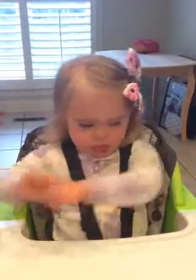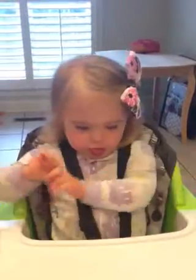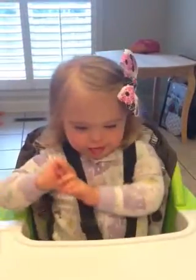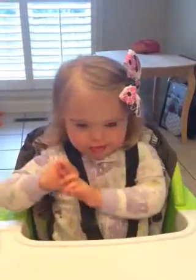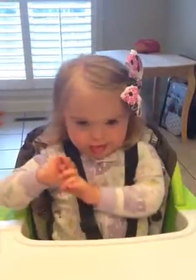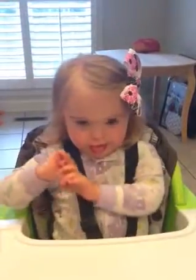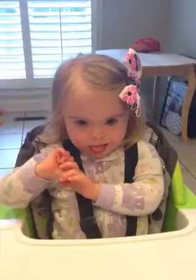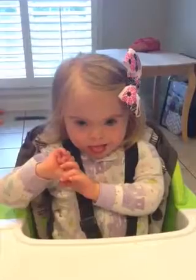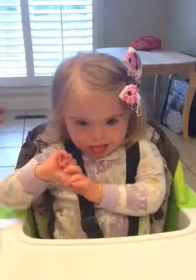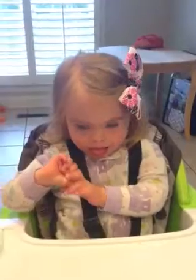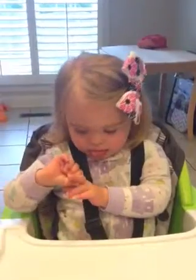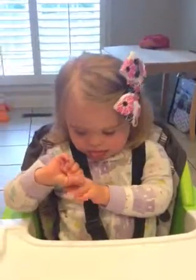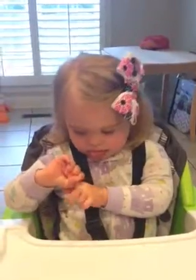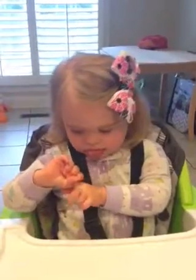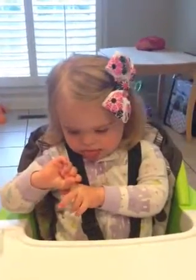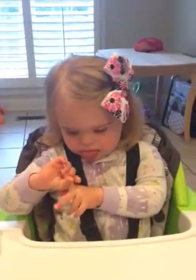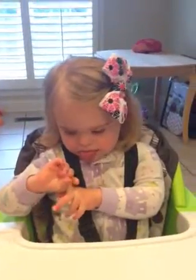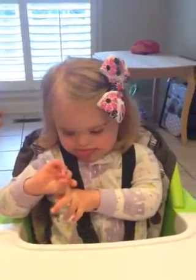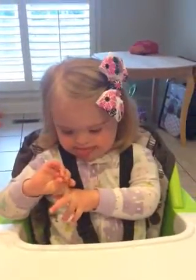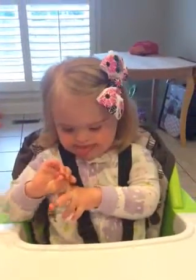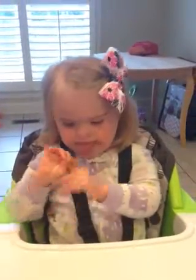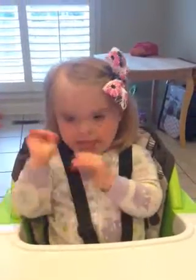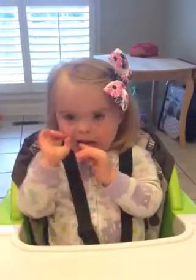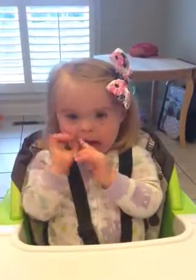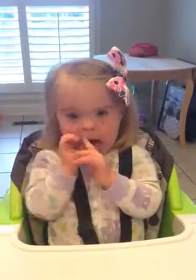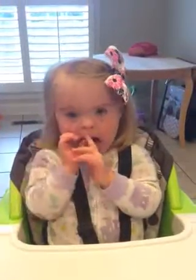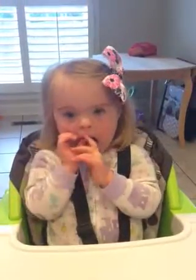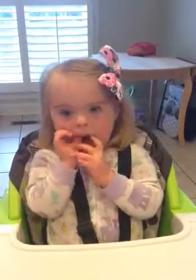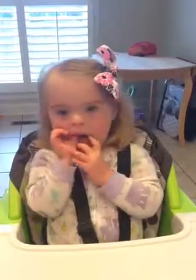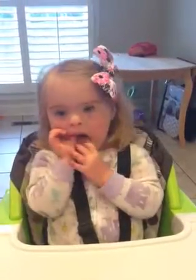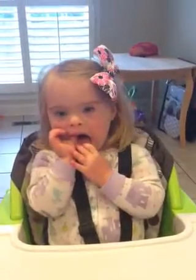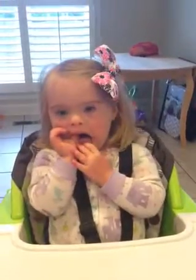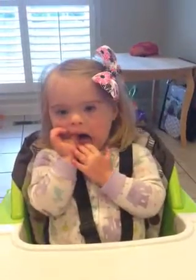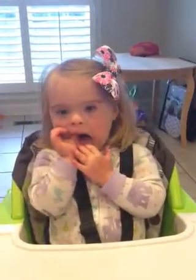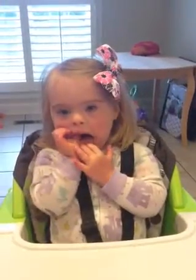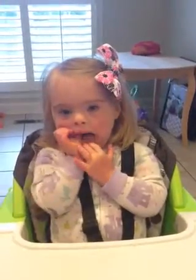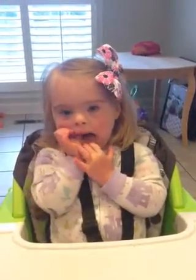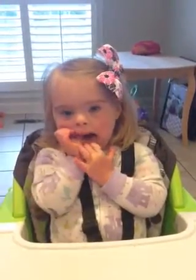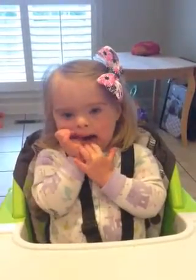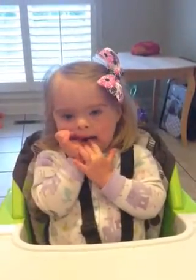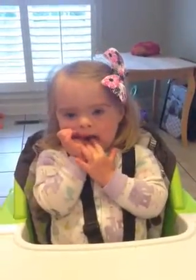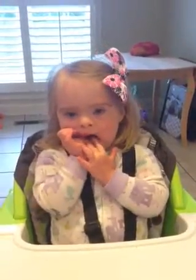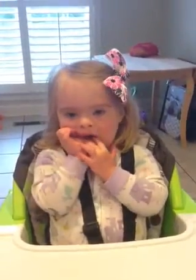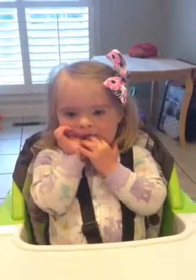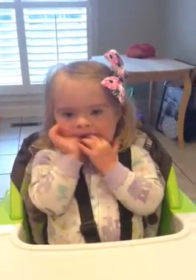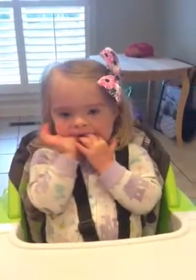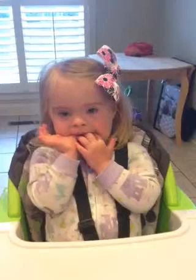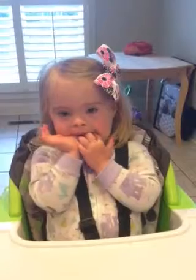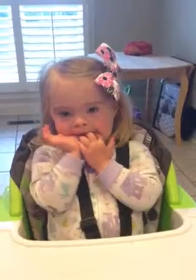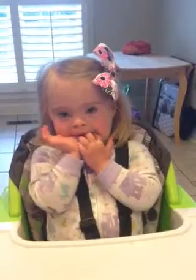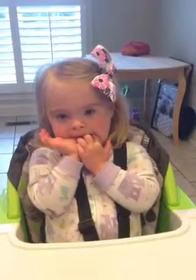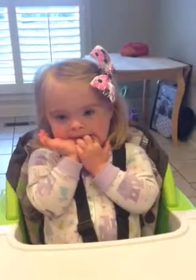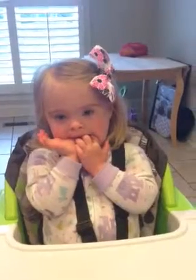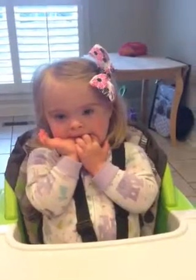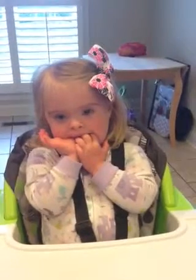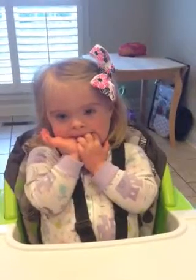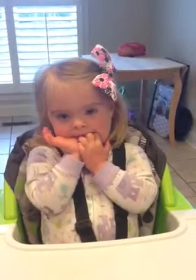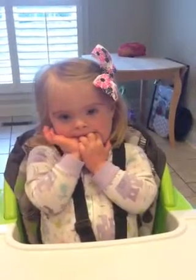Good. We also know some animals like dog.